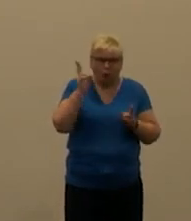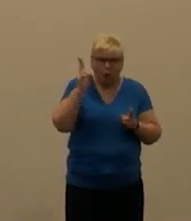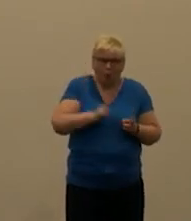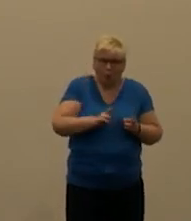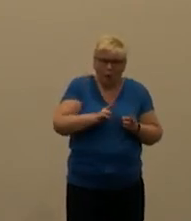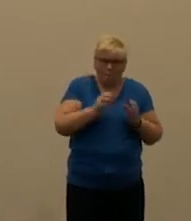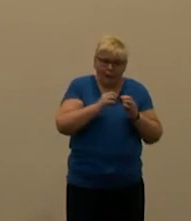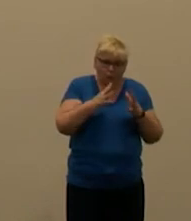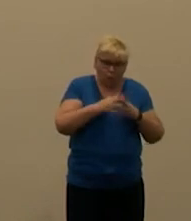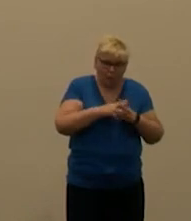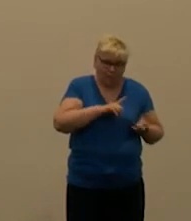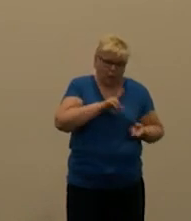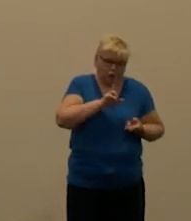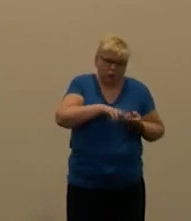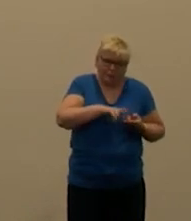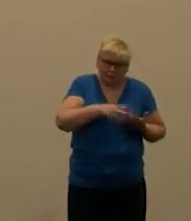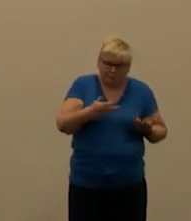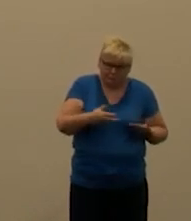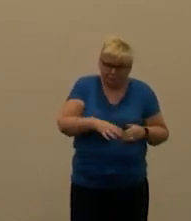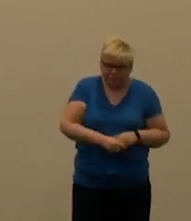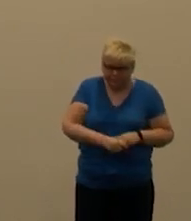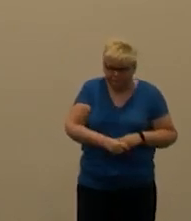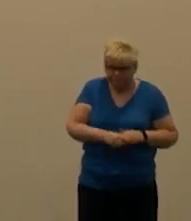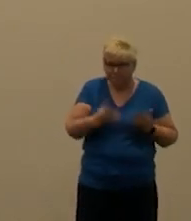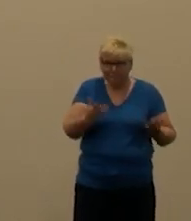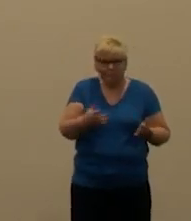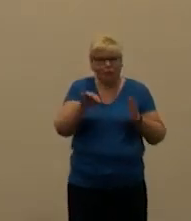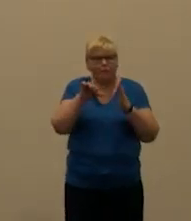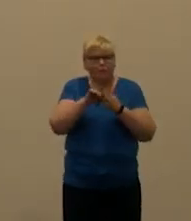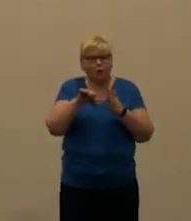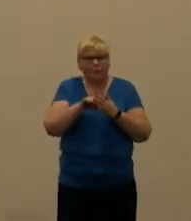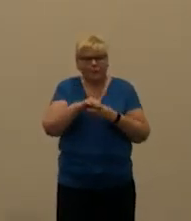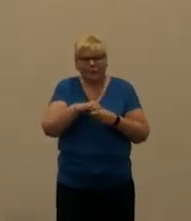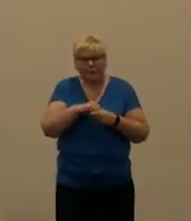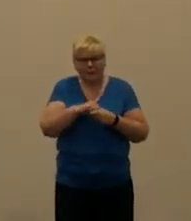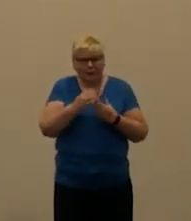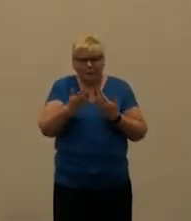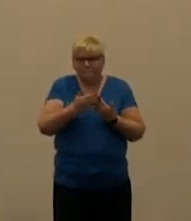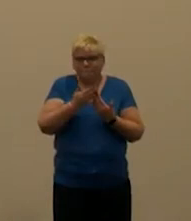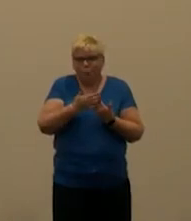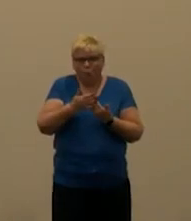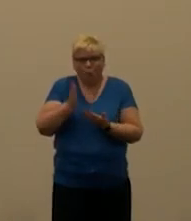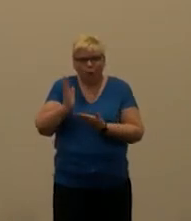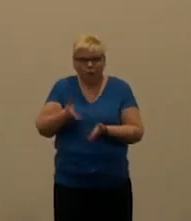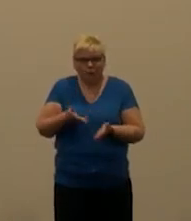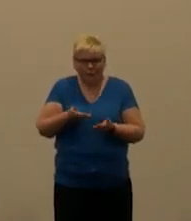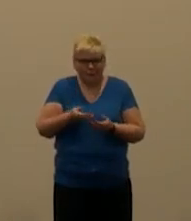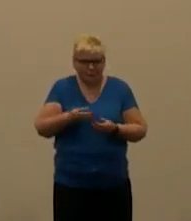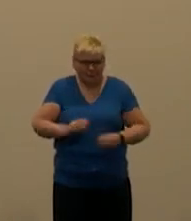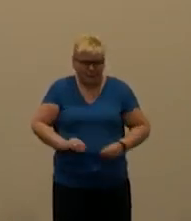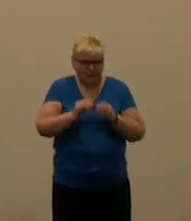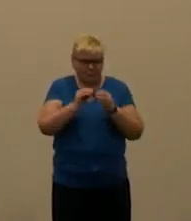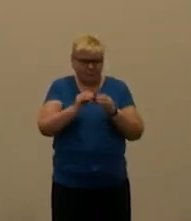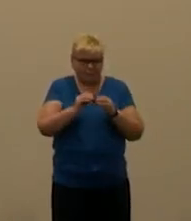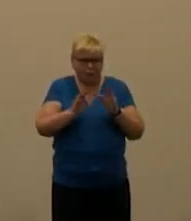a faster connection. Okay, the problem here is more and more services are migrated or